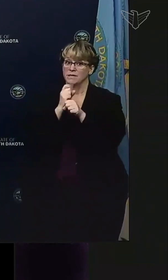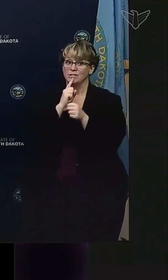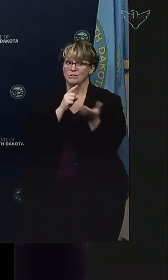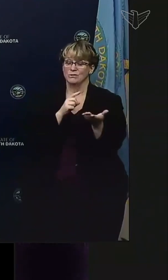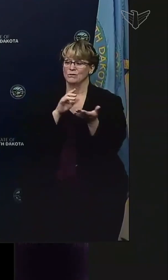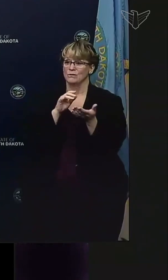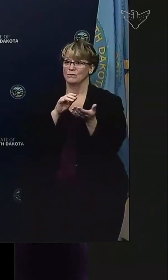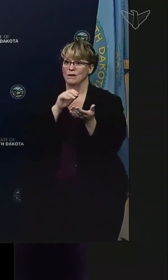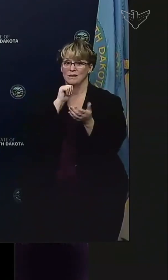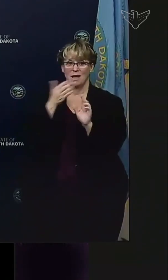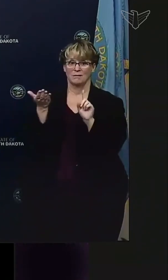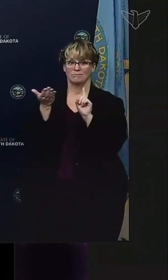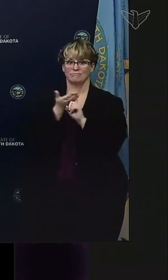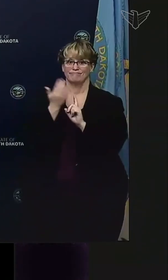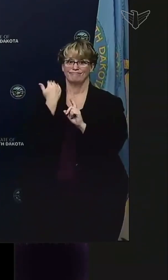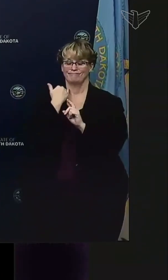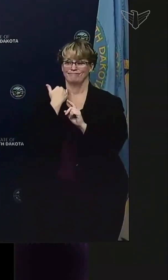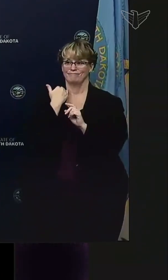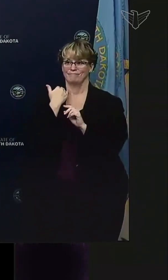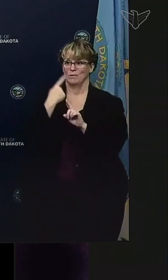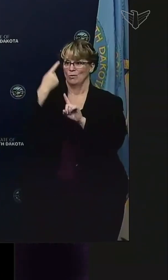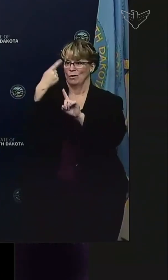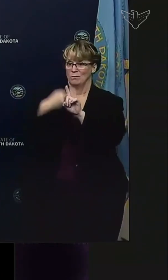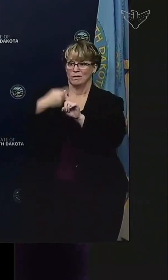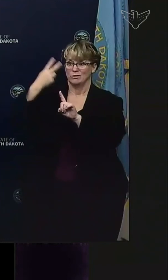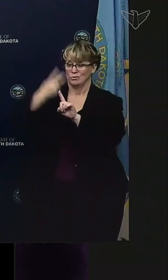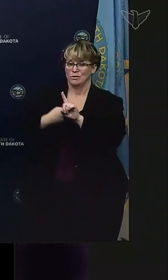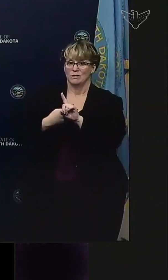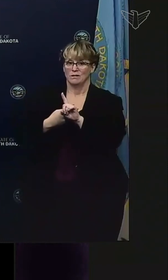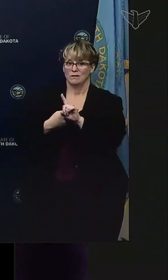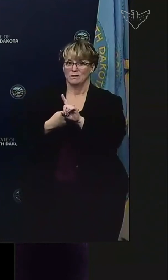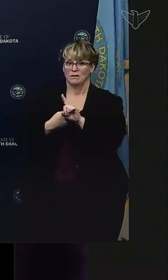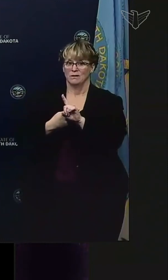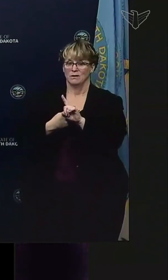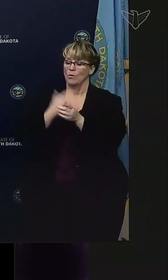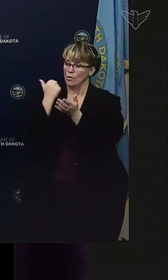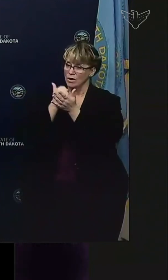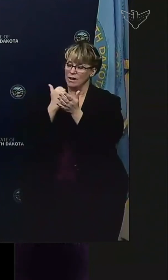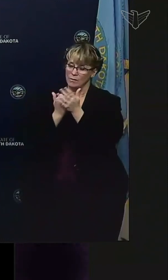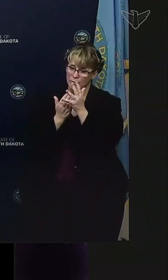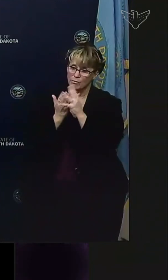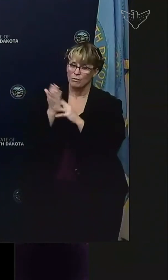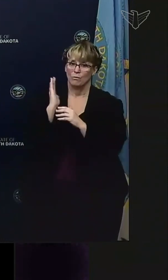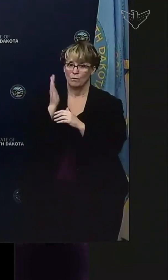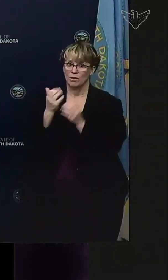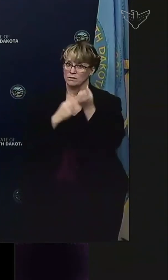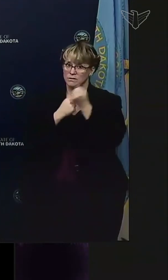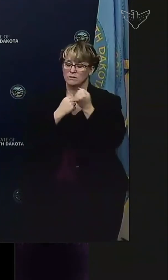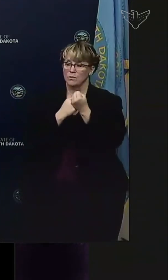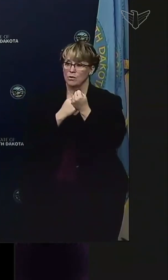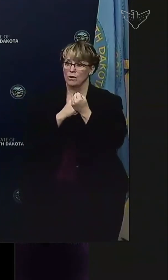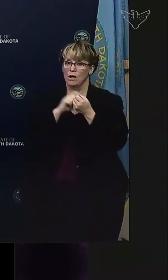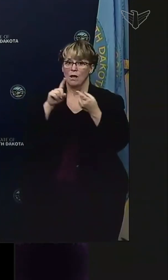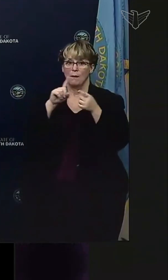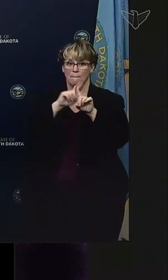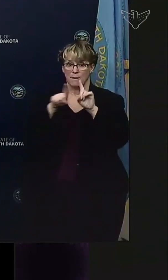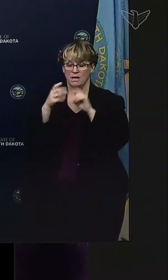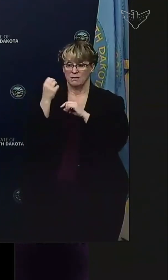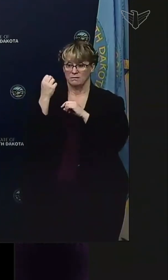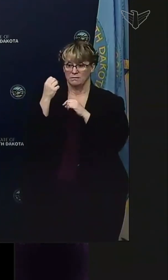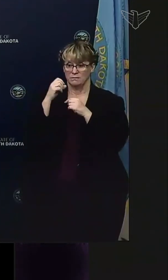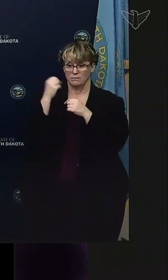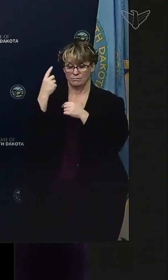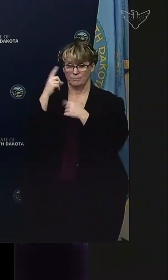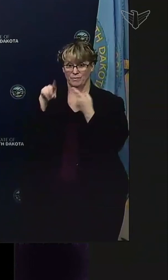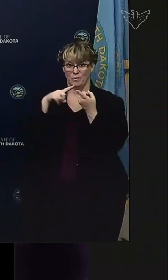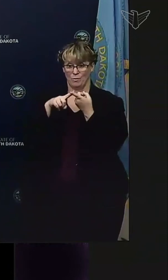can not go bankrupt in the next couple of months. We're going to patch them through, but then we're also going to make sure that when we come out on the other side of this, that